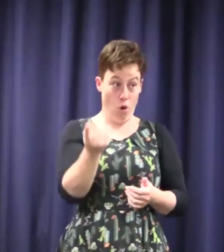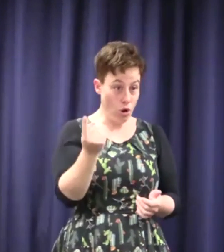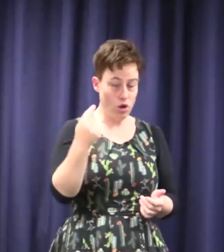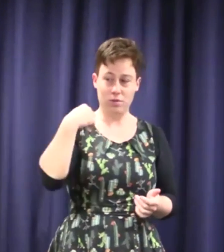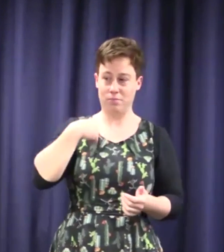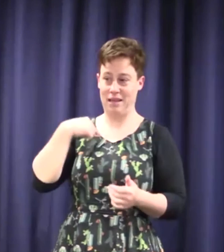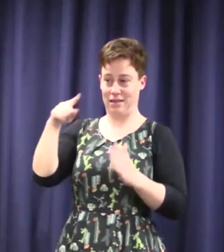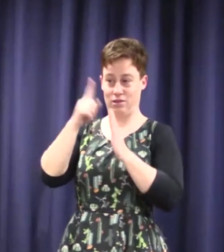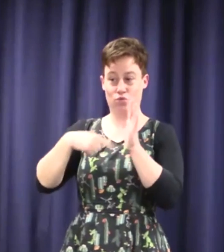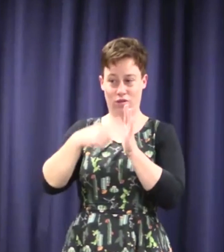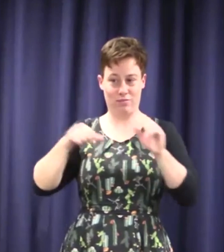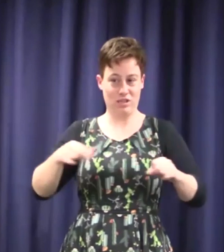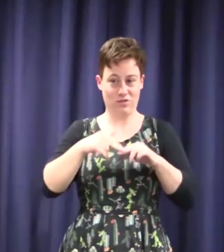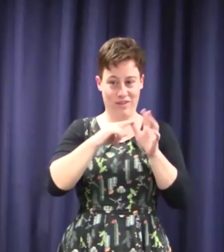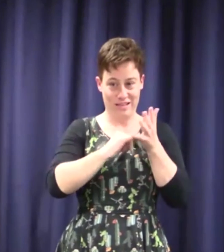Victoria.